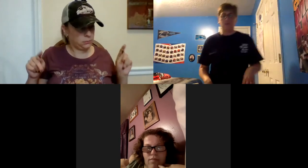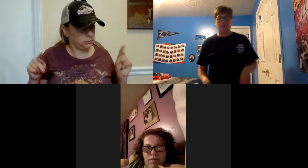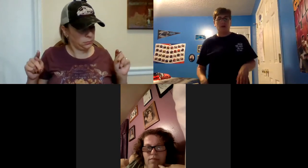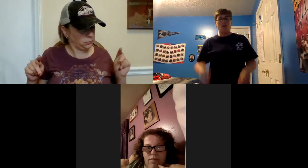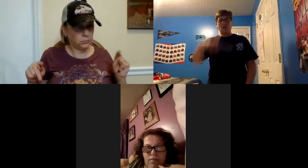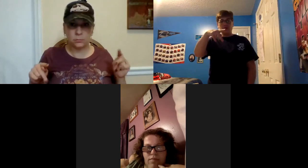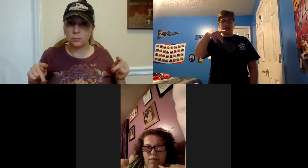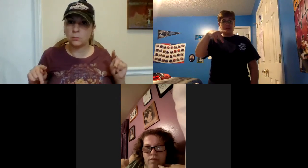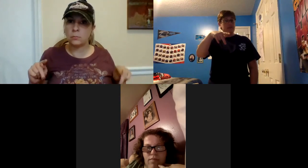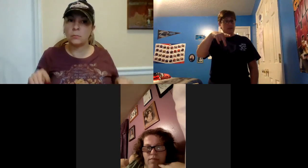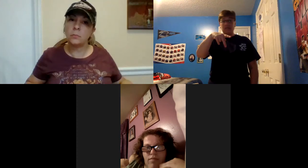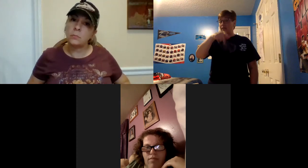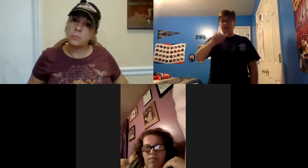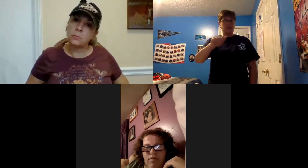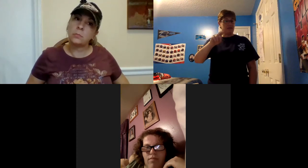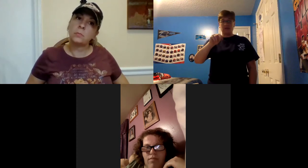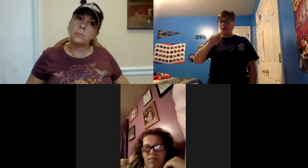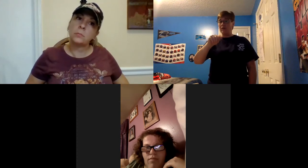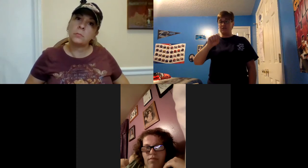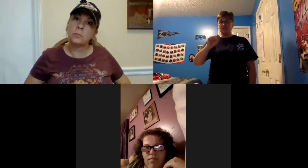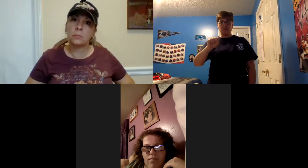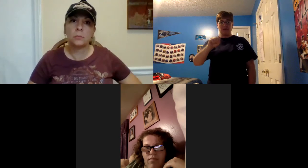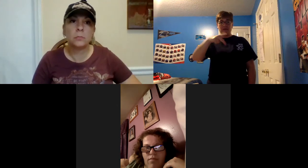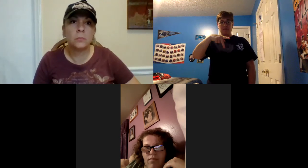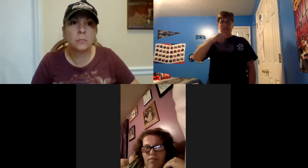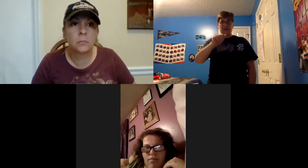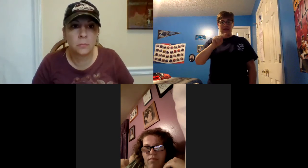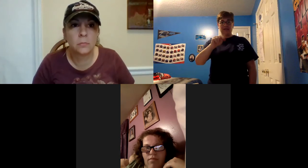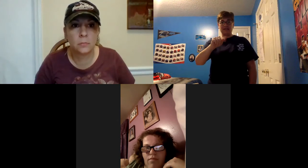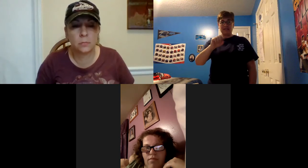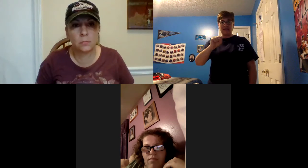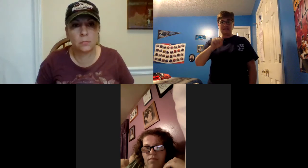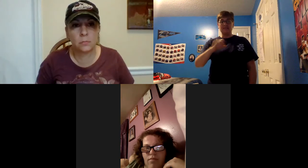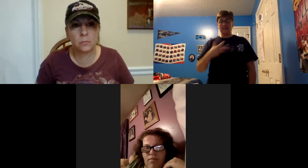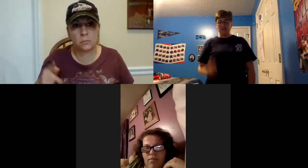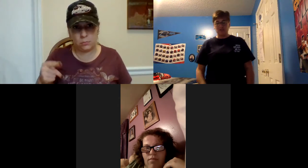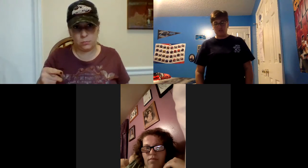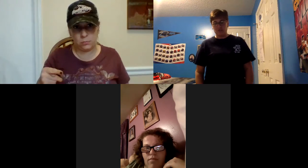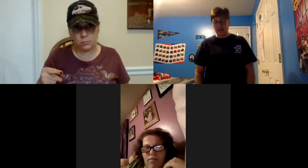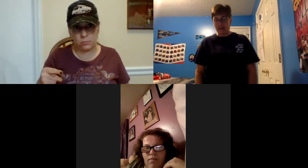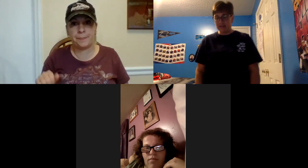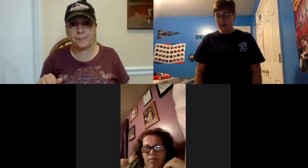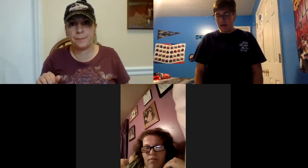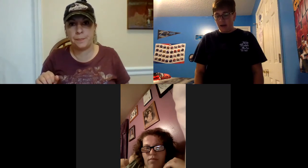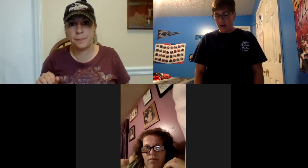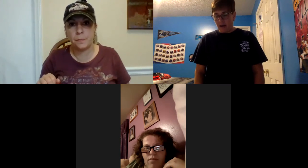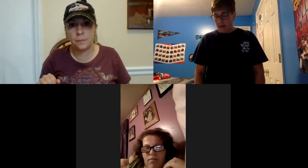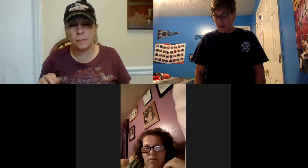So, or you can, there again, you can always just spell it, P-A-N-T-S, and you can just do that.